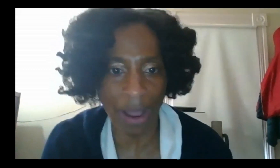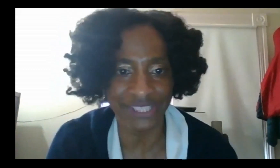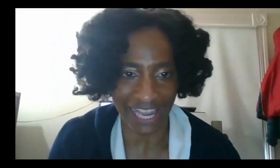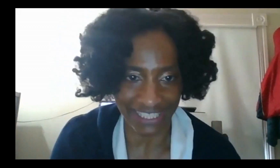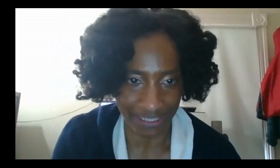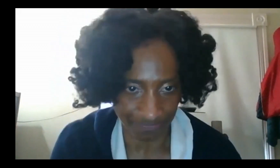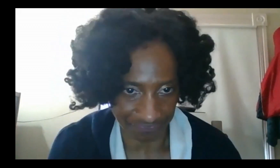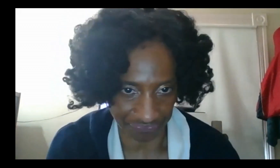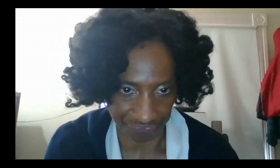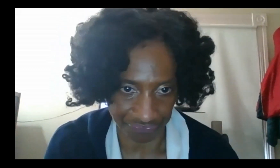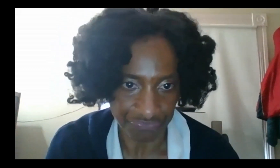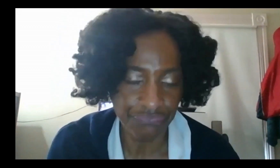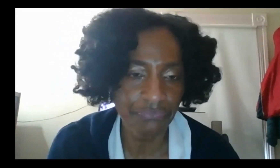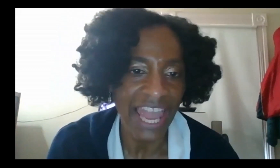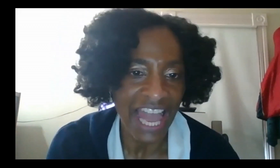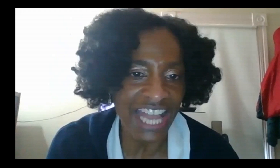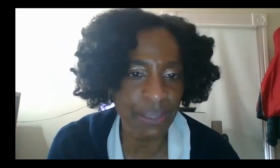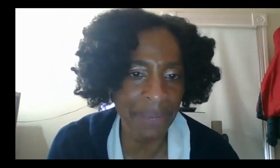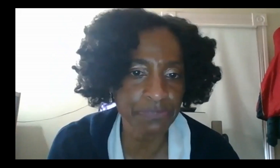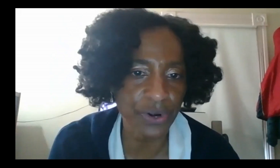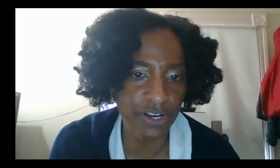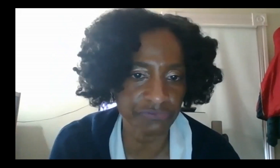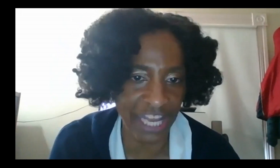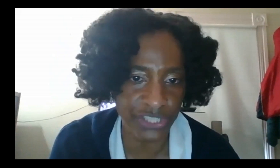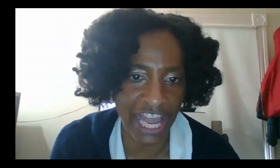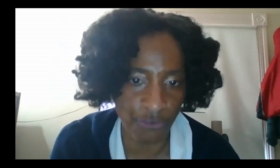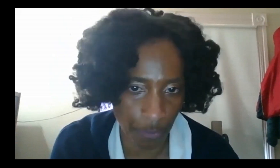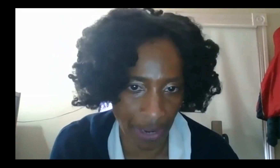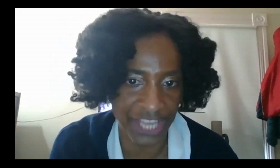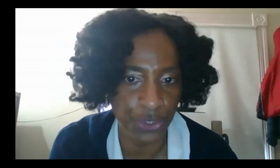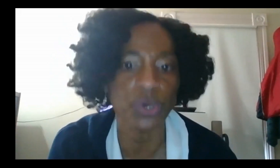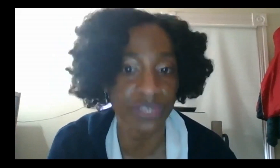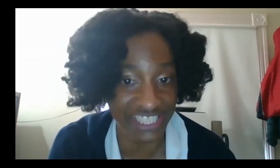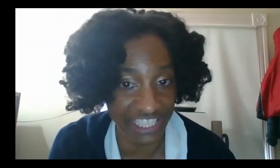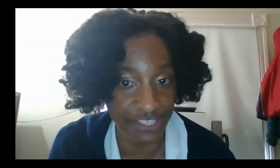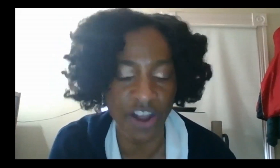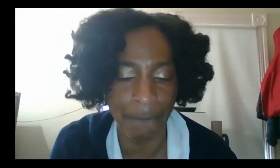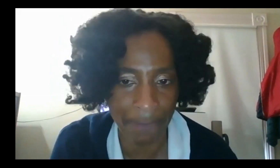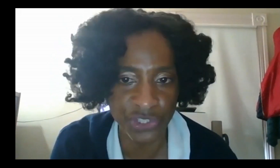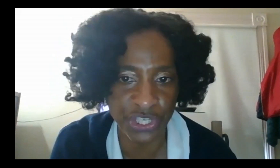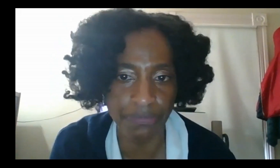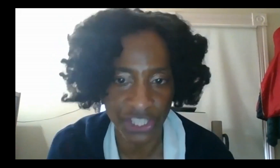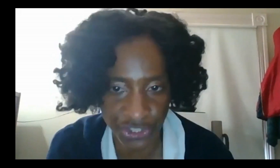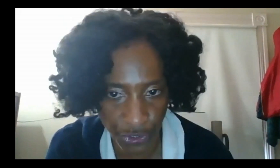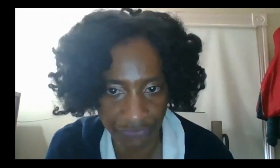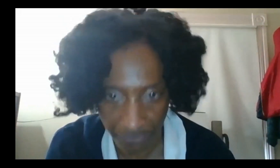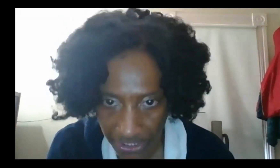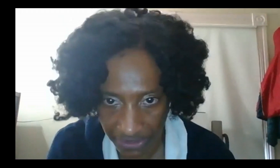our website. As a member of Delta Alpha Pi, you will receive a